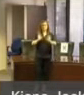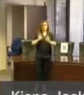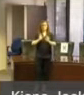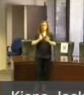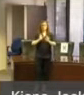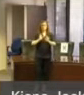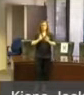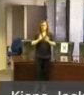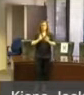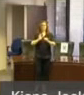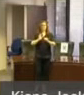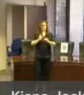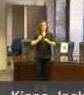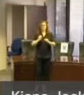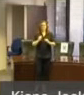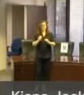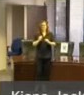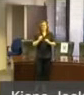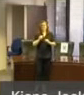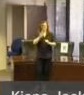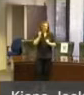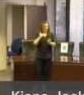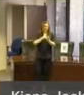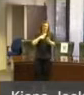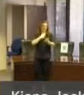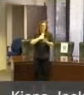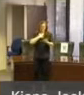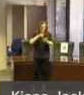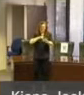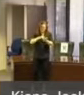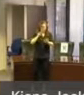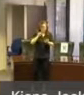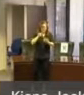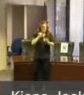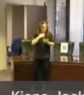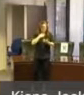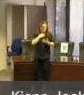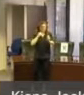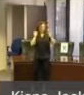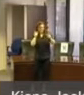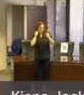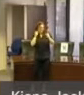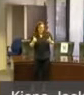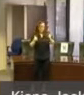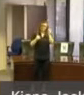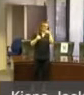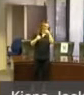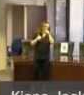Boyd, I again was not able to unmute, so hopefully it's straightened out. Do you hear me? Yes.